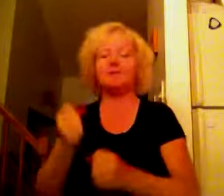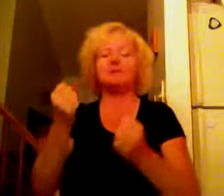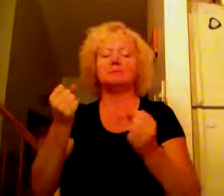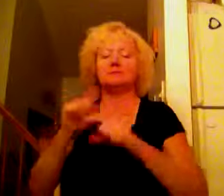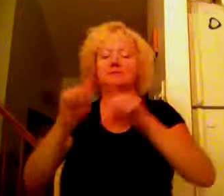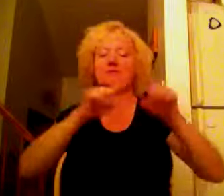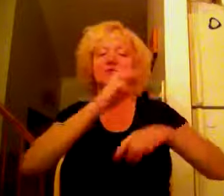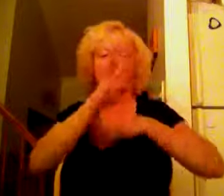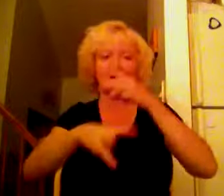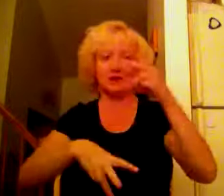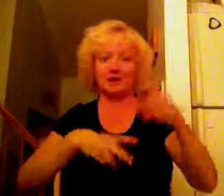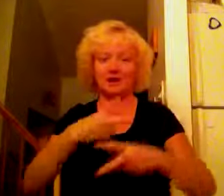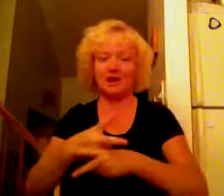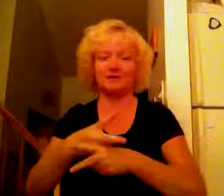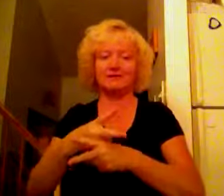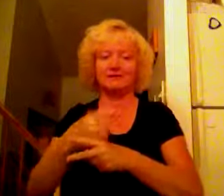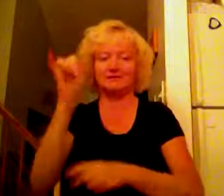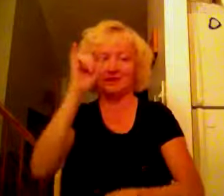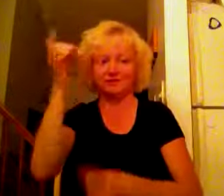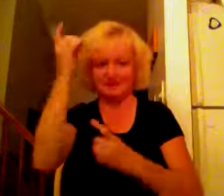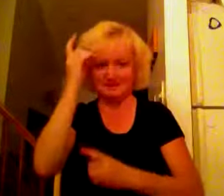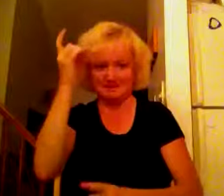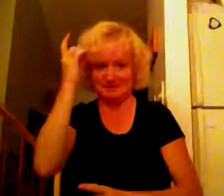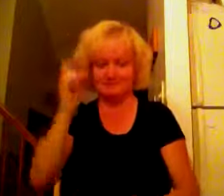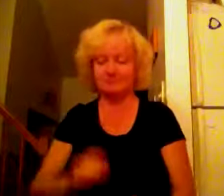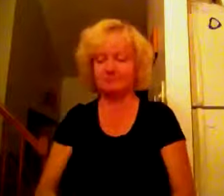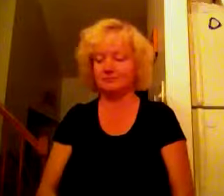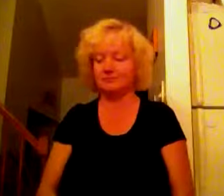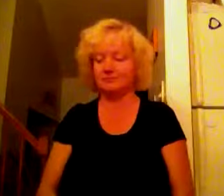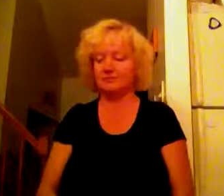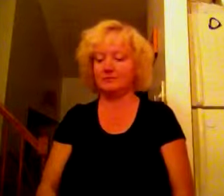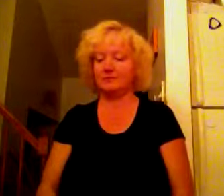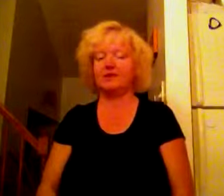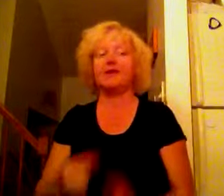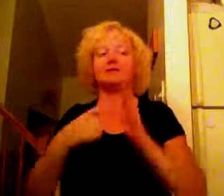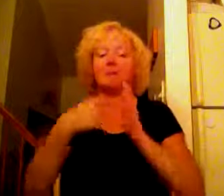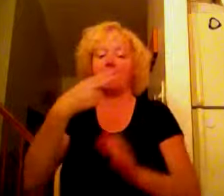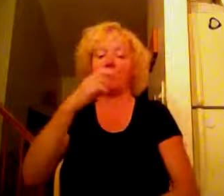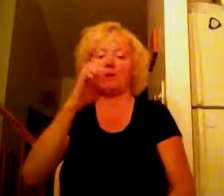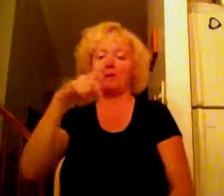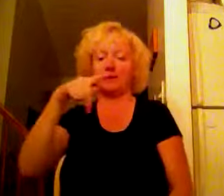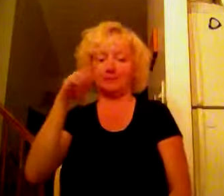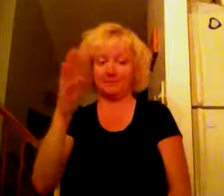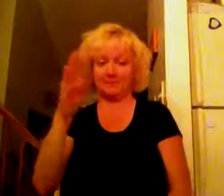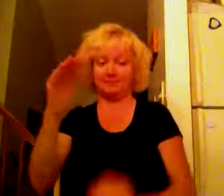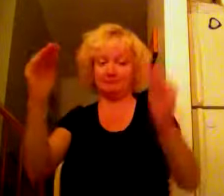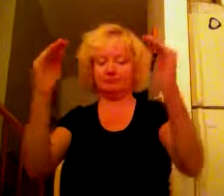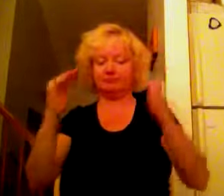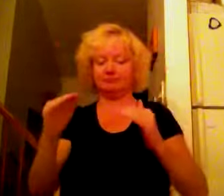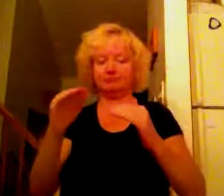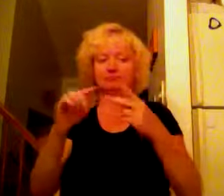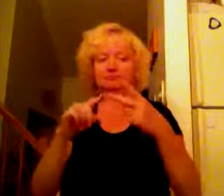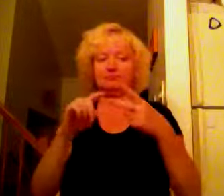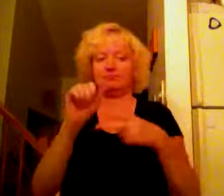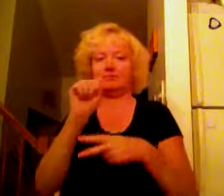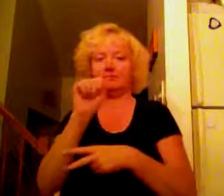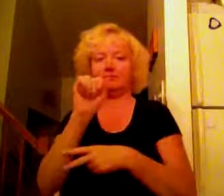infectious diseases, the ones we will concern ourselves with here are hepatitis B and human immunodeficiency virus, or